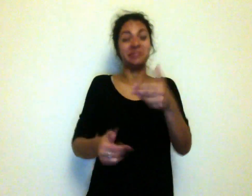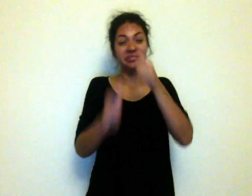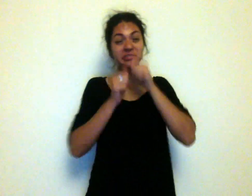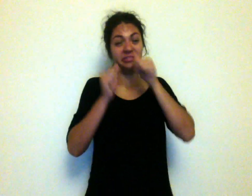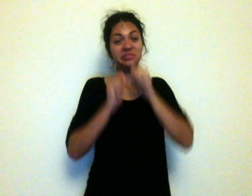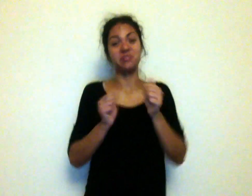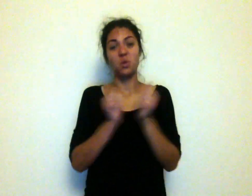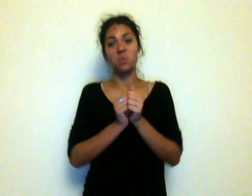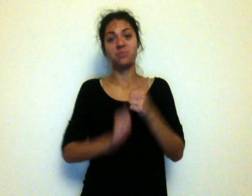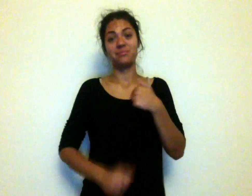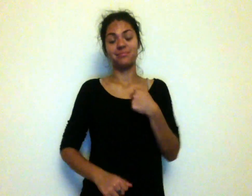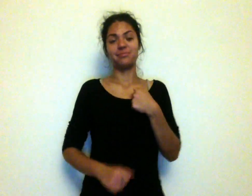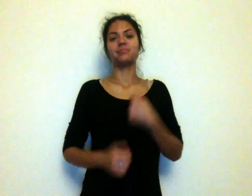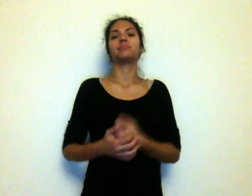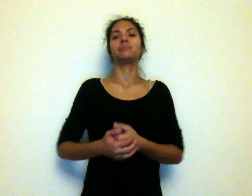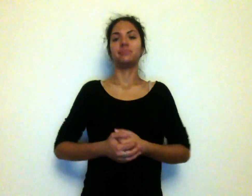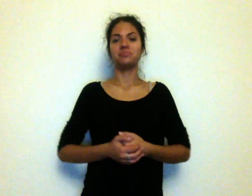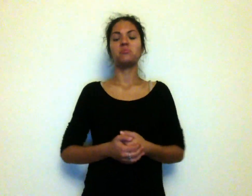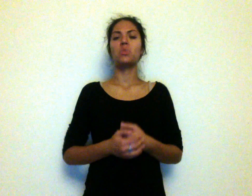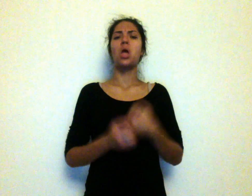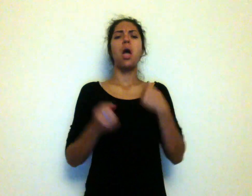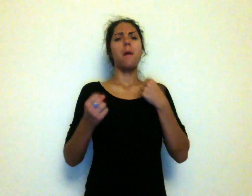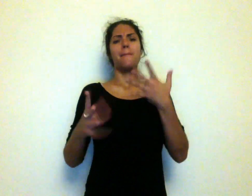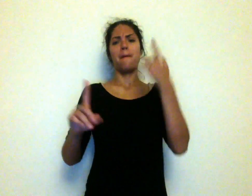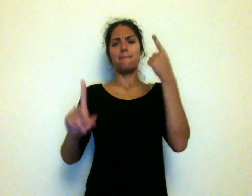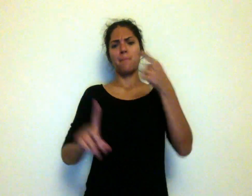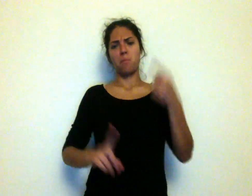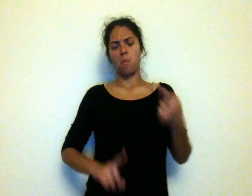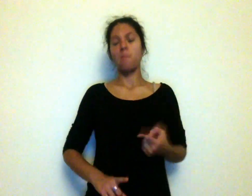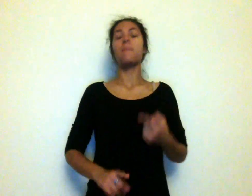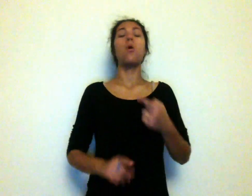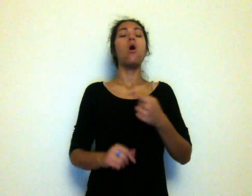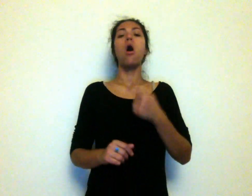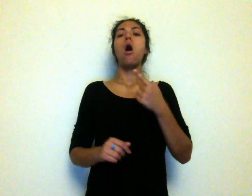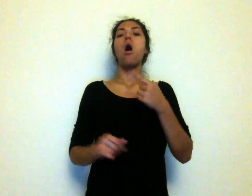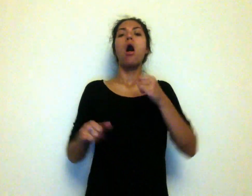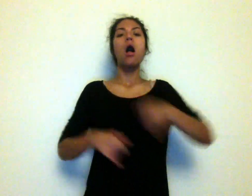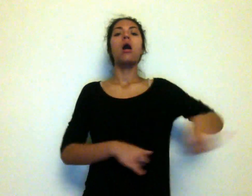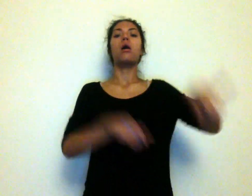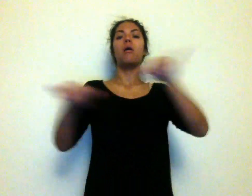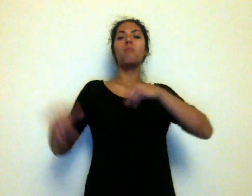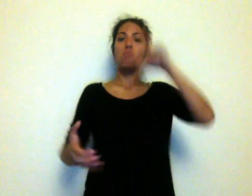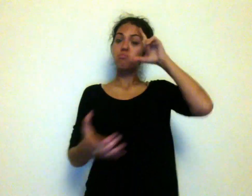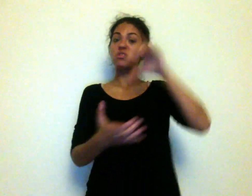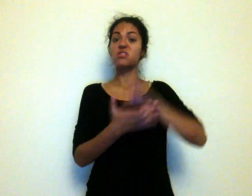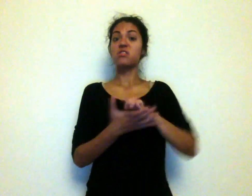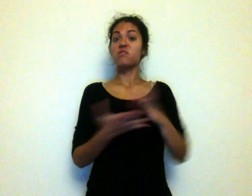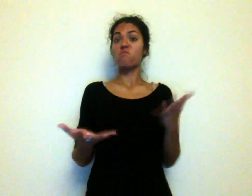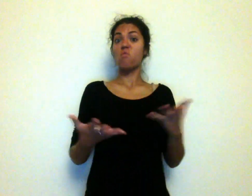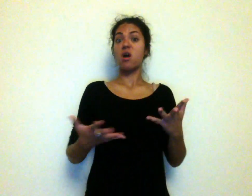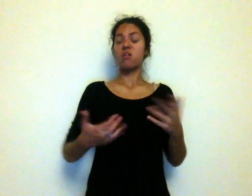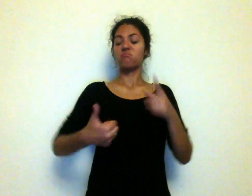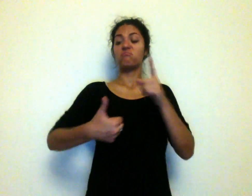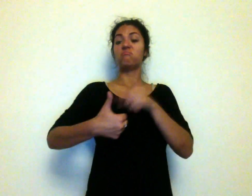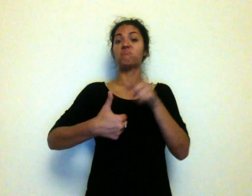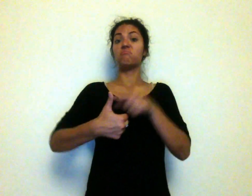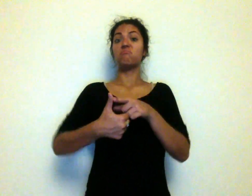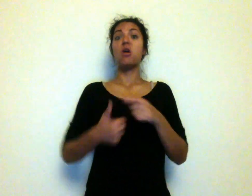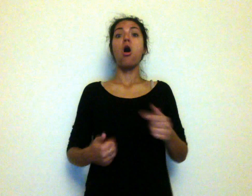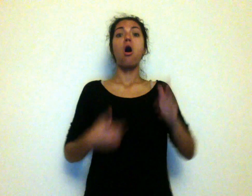it. There are several motifs in Hinduism. The first one is this: all of life is unity.